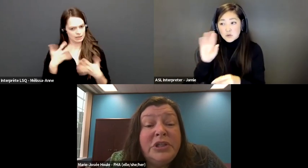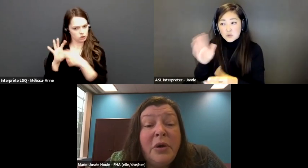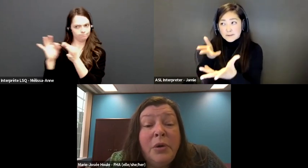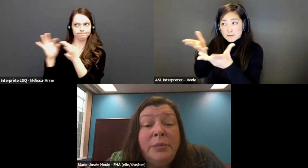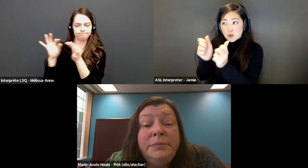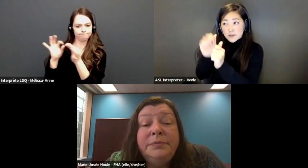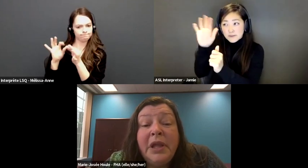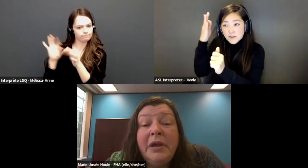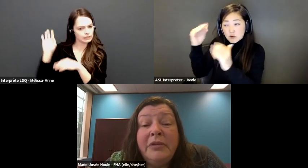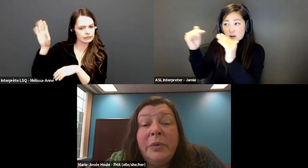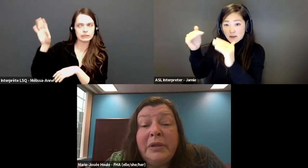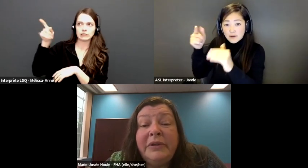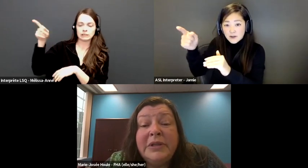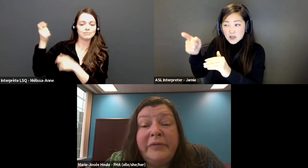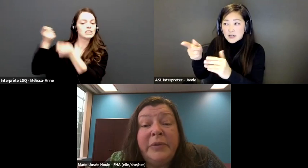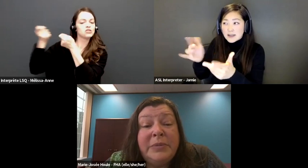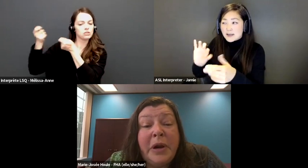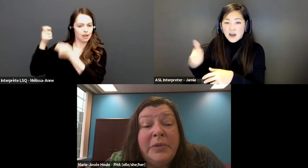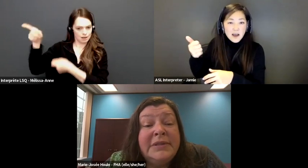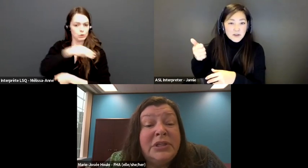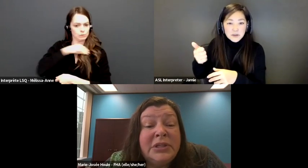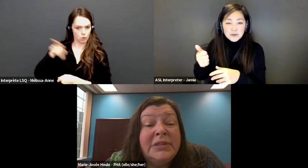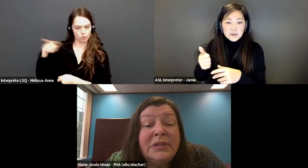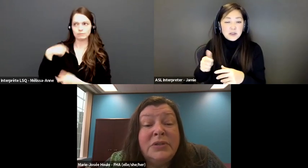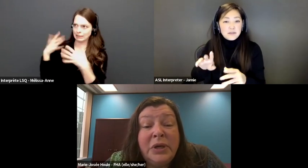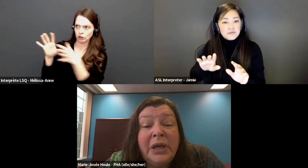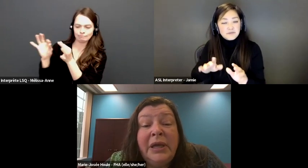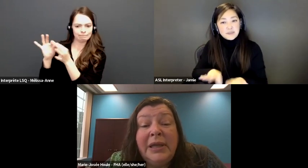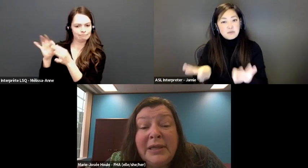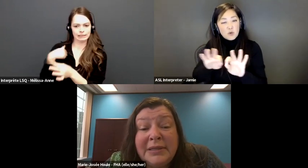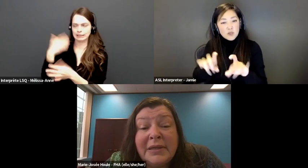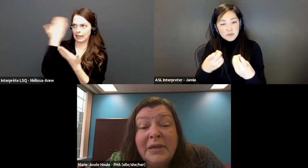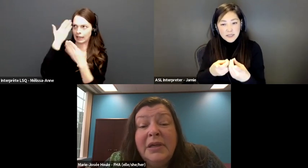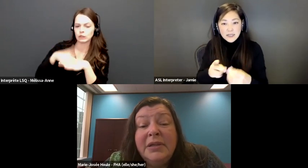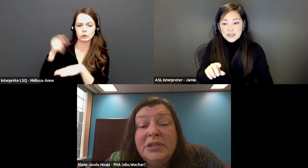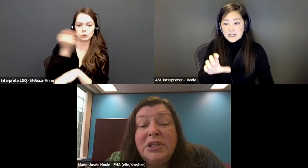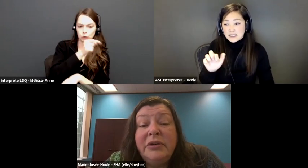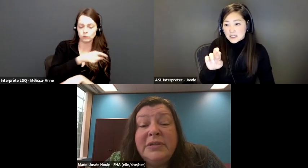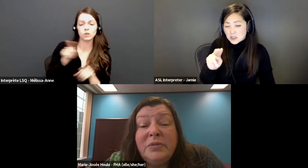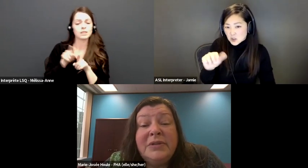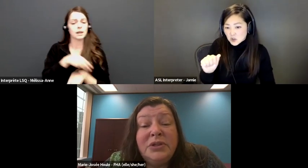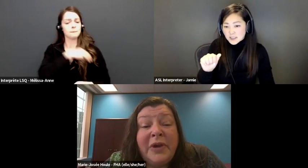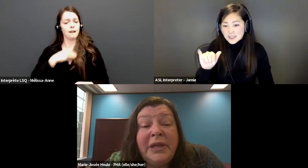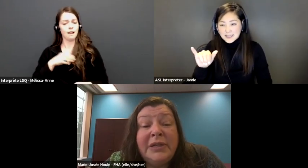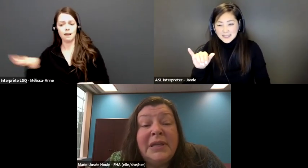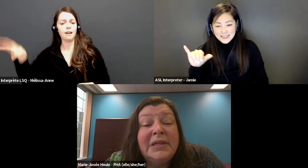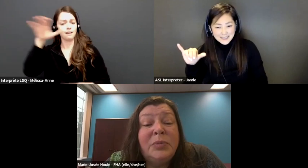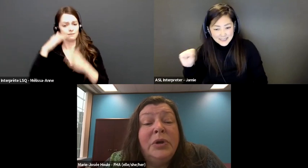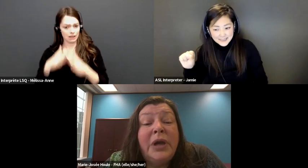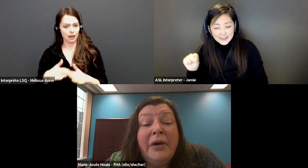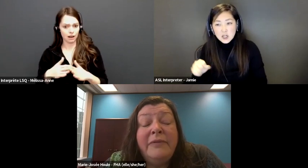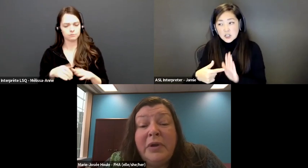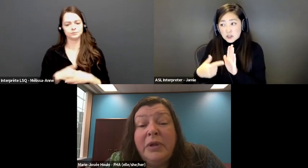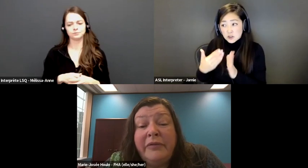with Reaching Home and other relevant government departments such as CERNA and ISC to share these research findings and